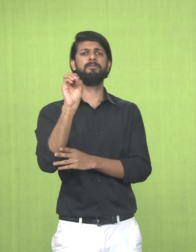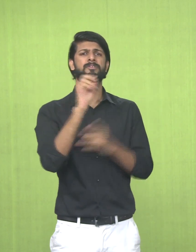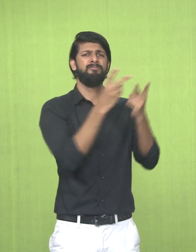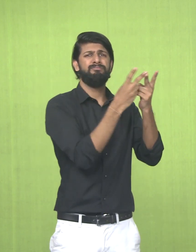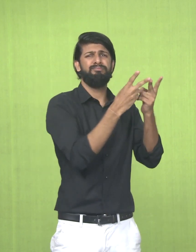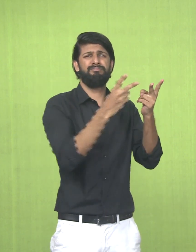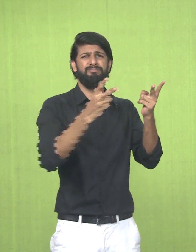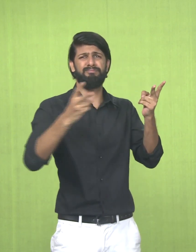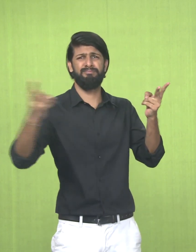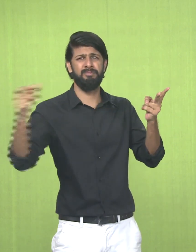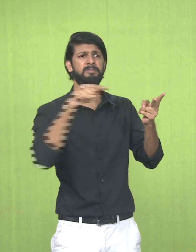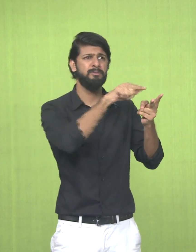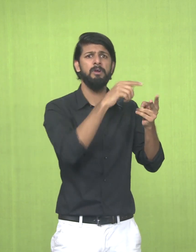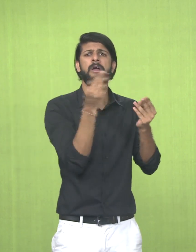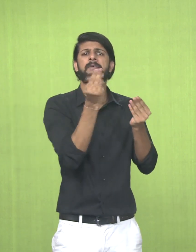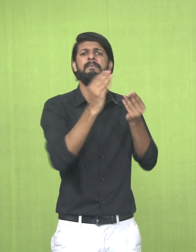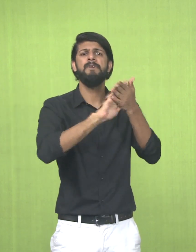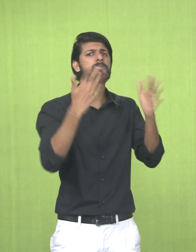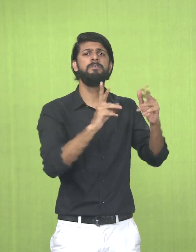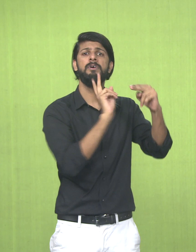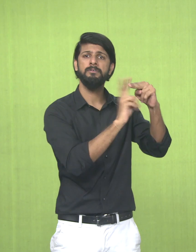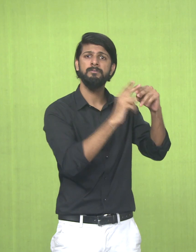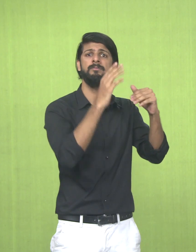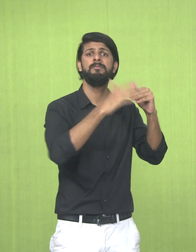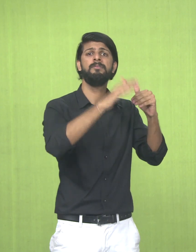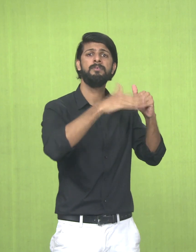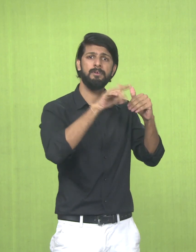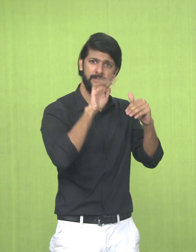We have a total of 30 caves. Some are unfinished,